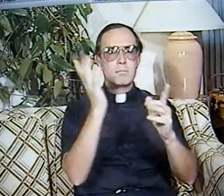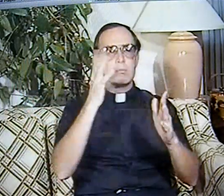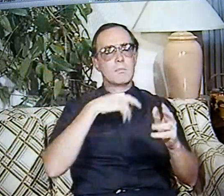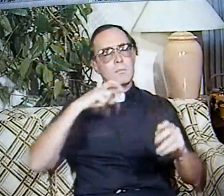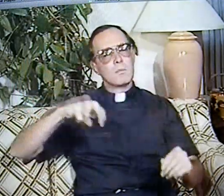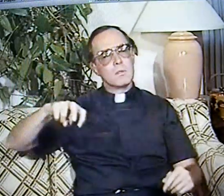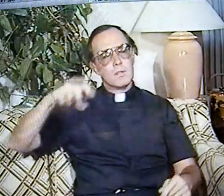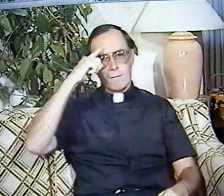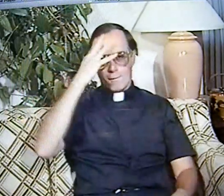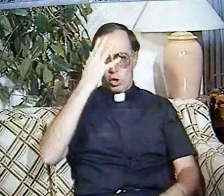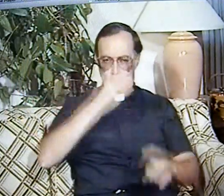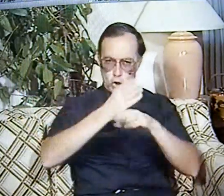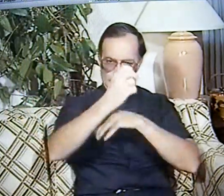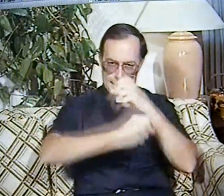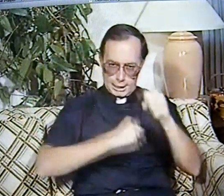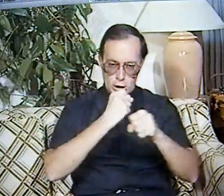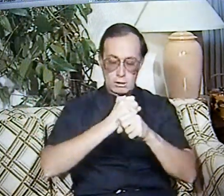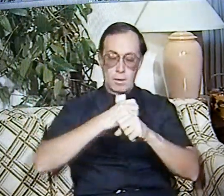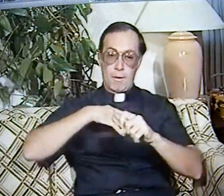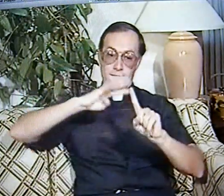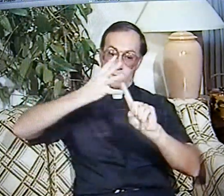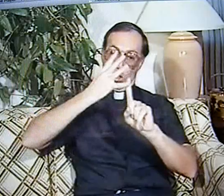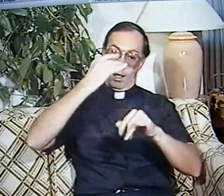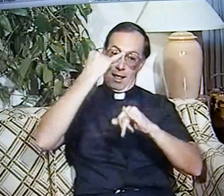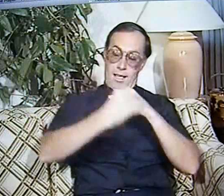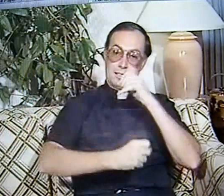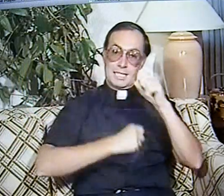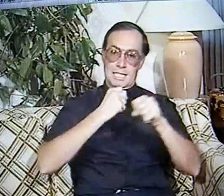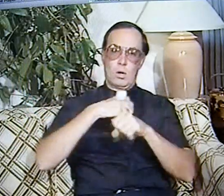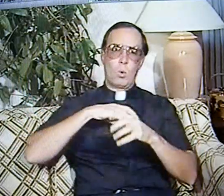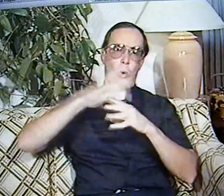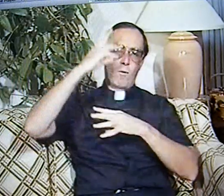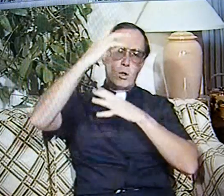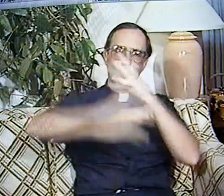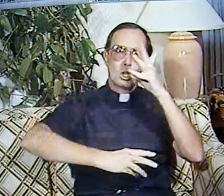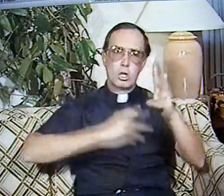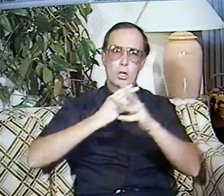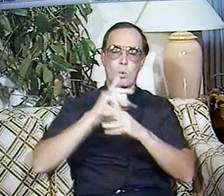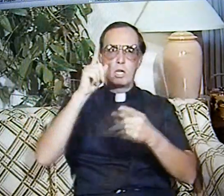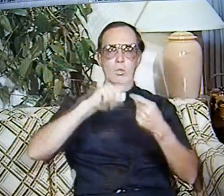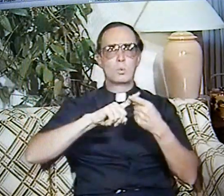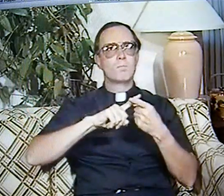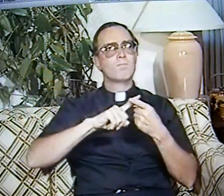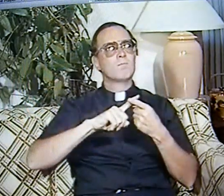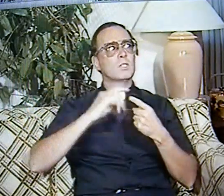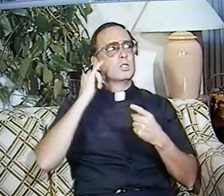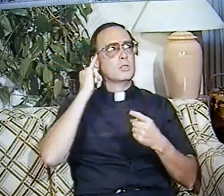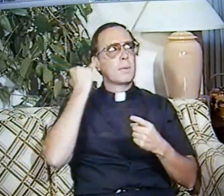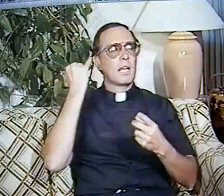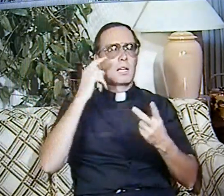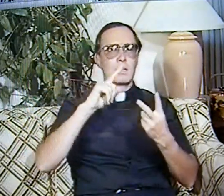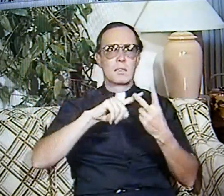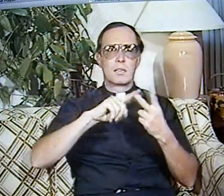I led workshops all over, different meetings for years. On the 4th year,